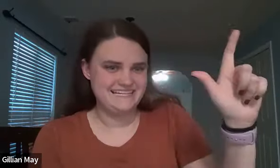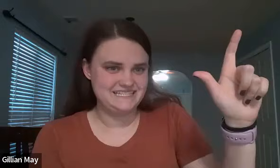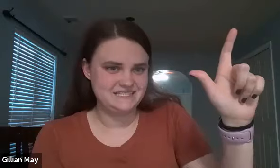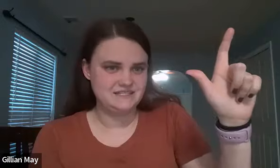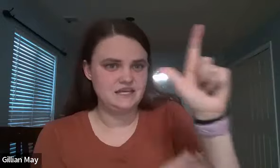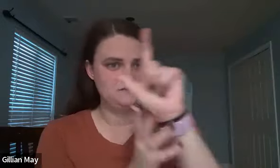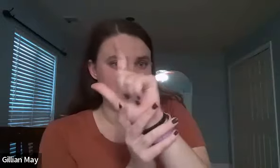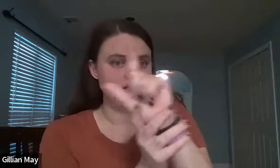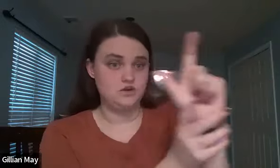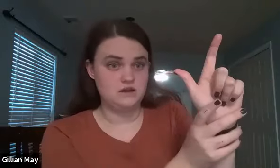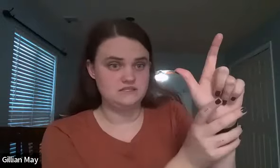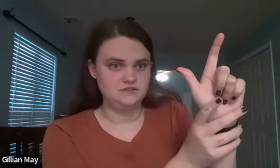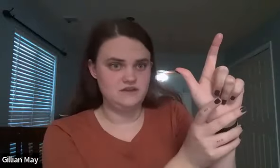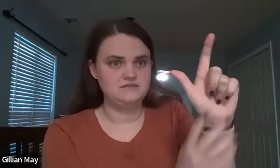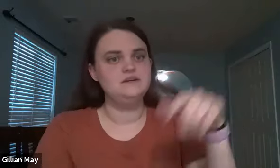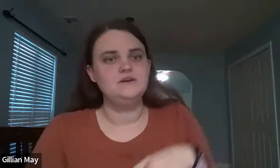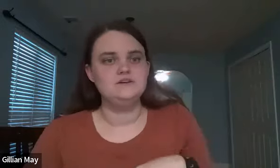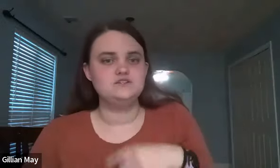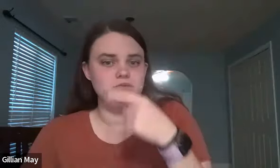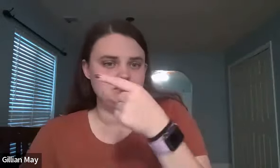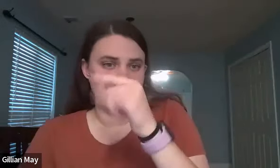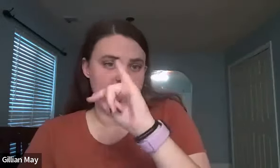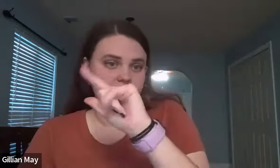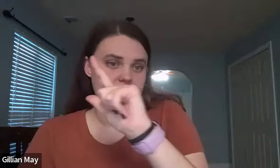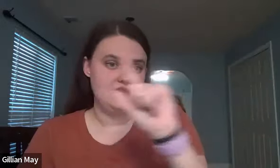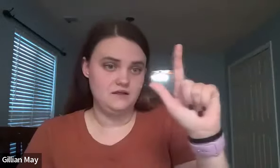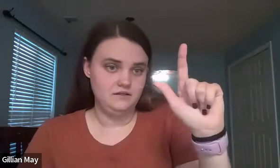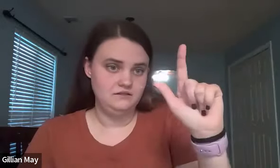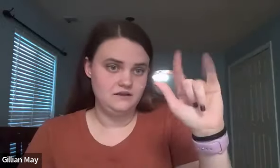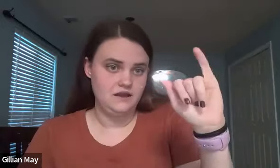it. Like if you slide it across, it'll do that. So it'd be Gilian.